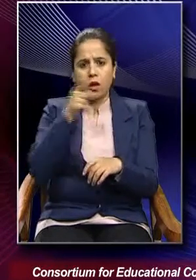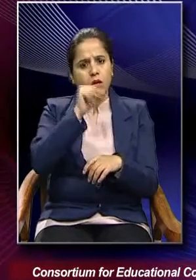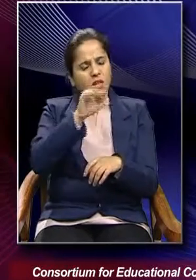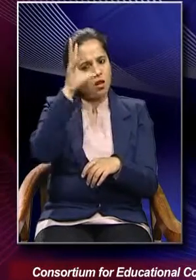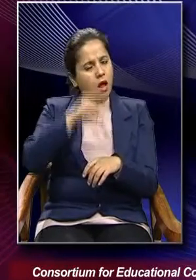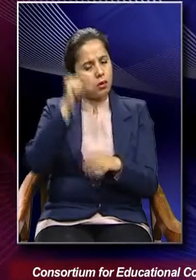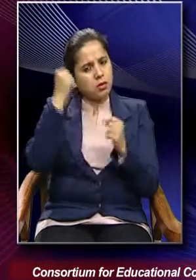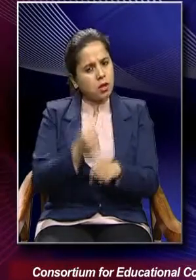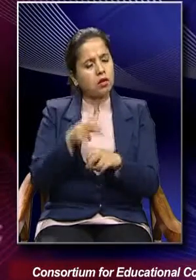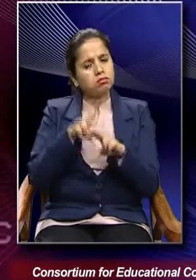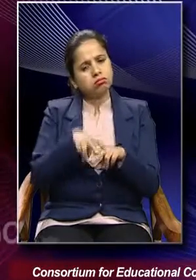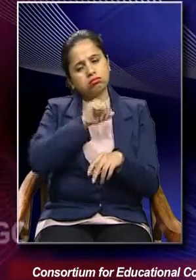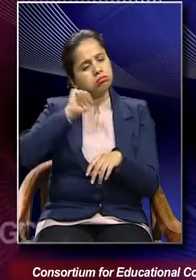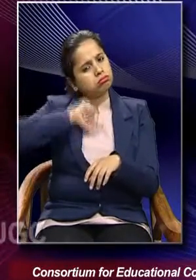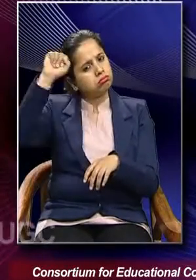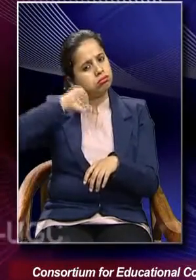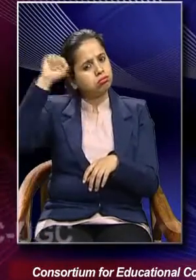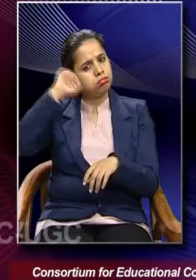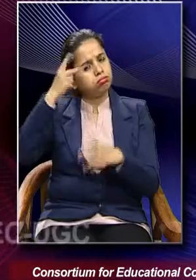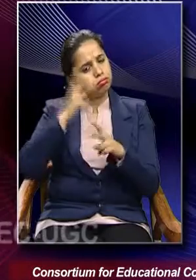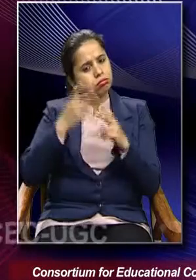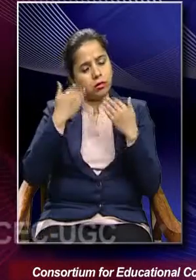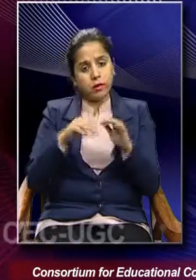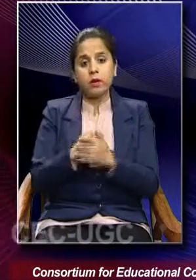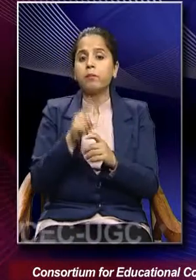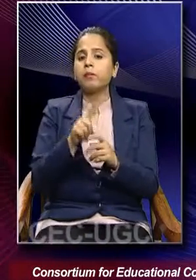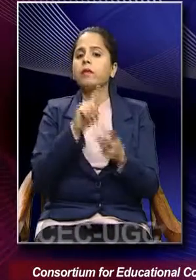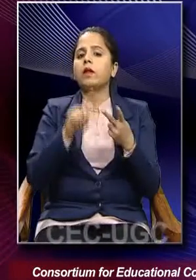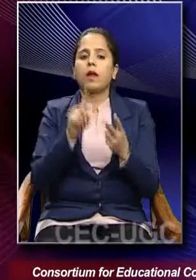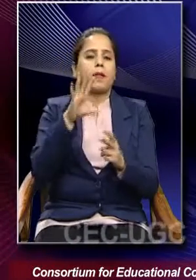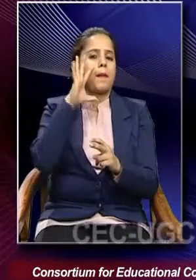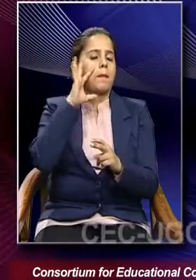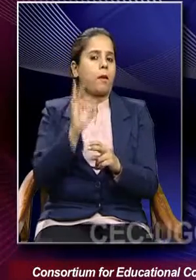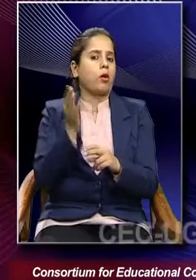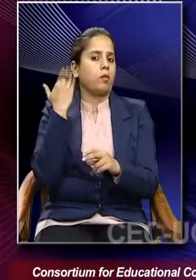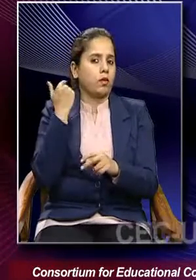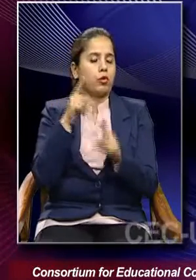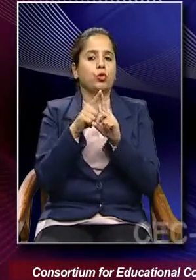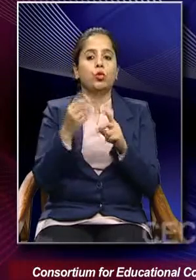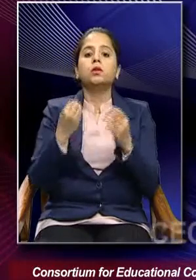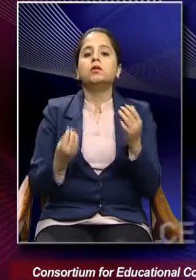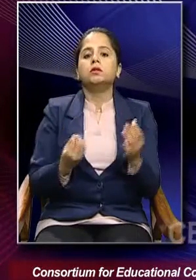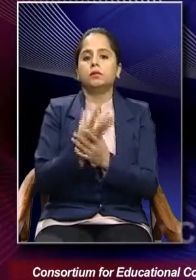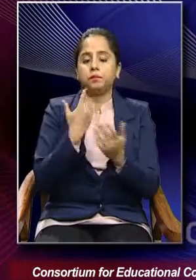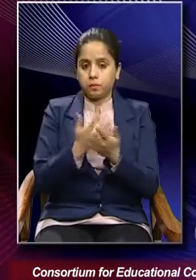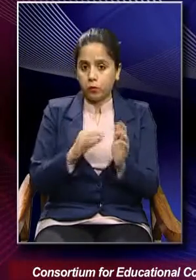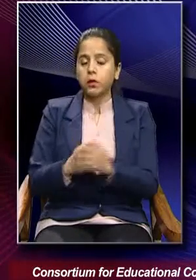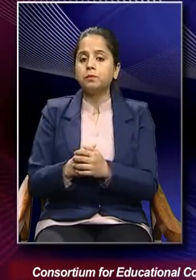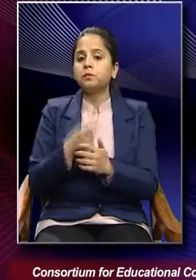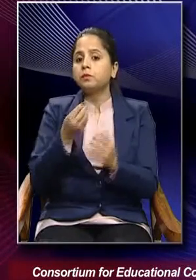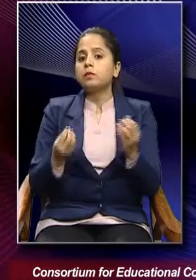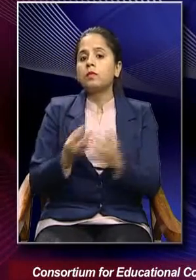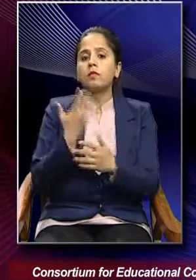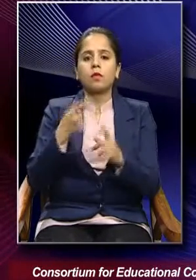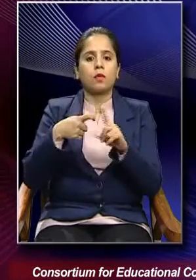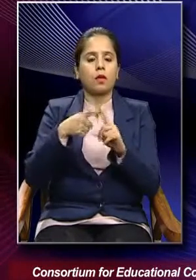Bagh incident. Another important movement that had started was that of